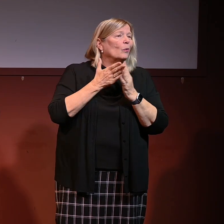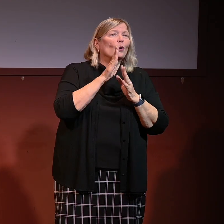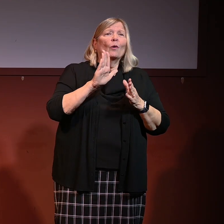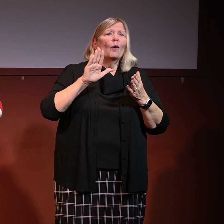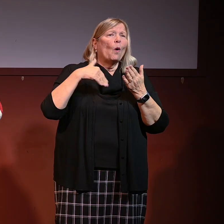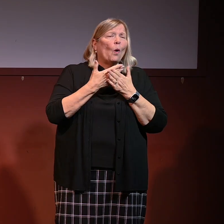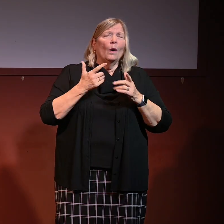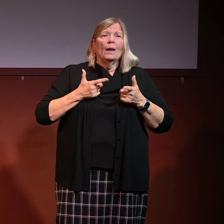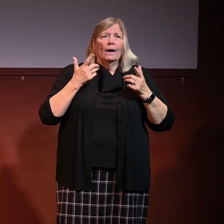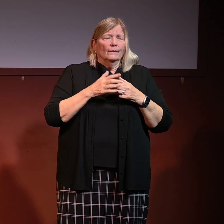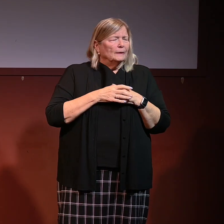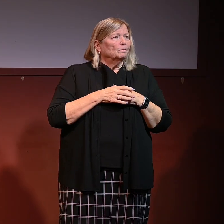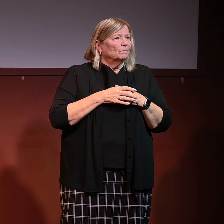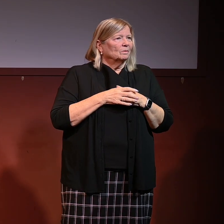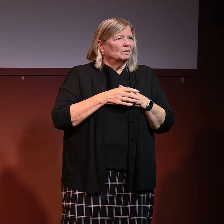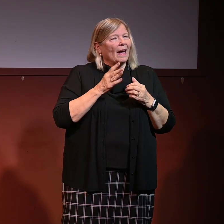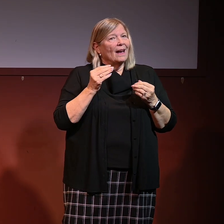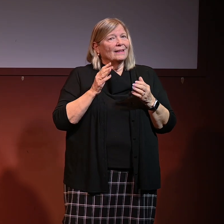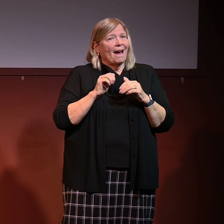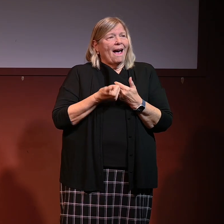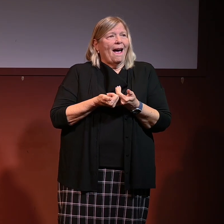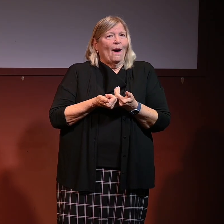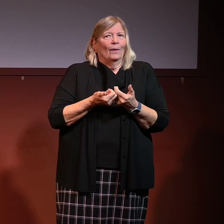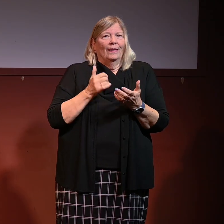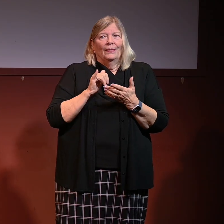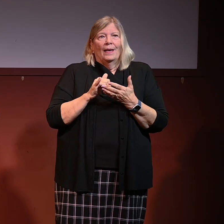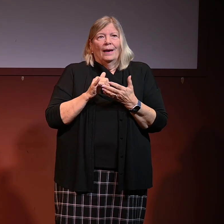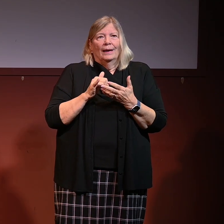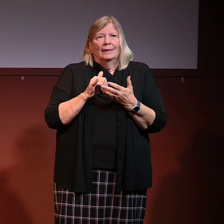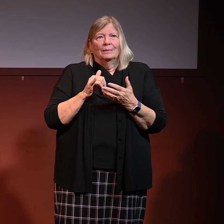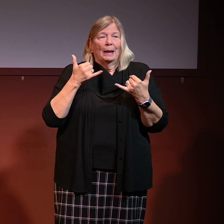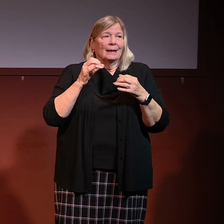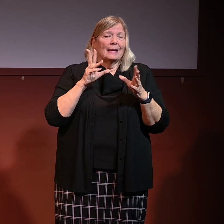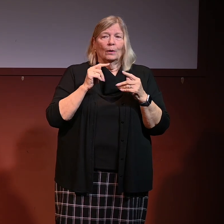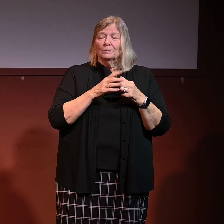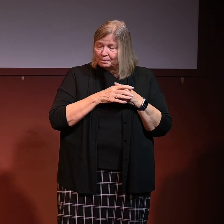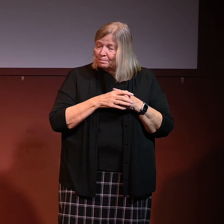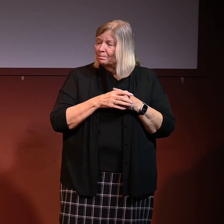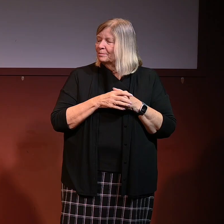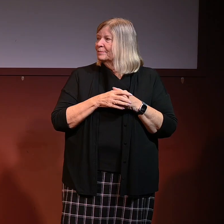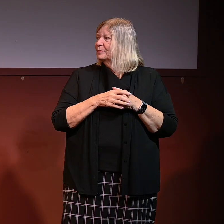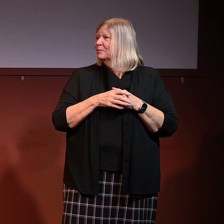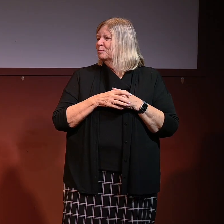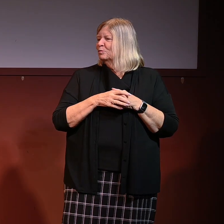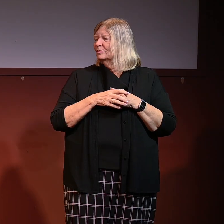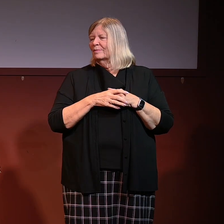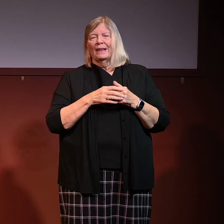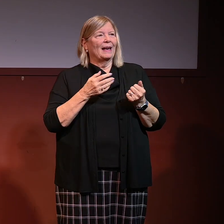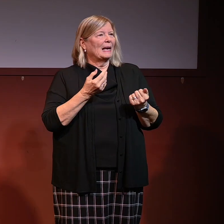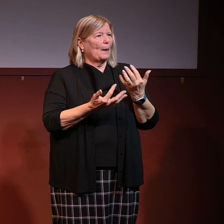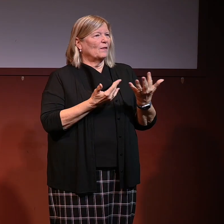life, and kind of how that plays out. So yeah,